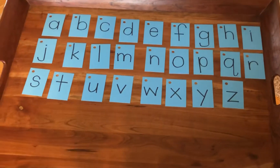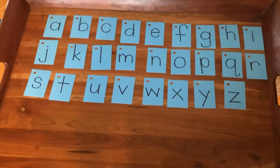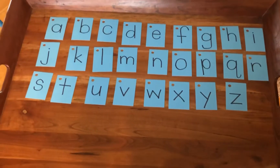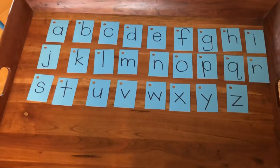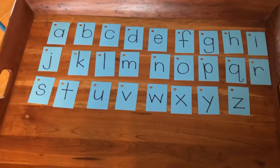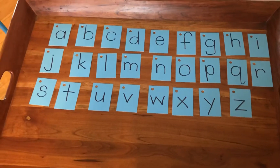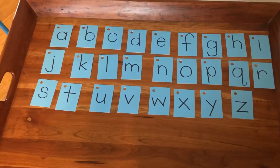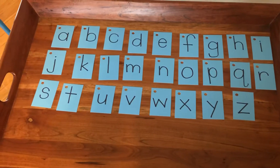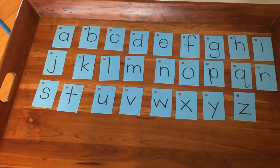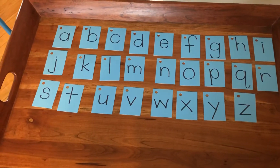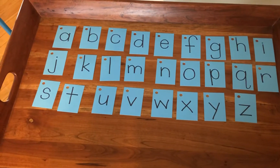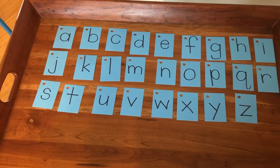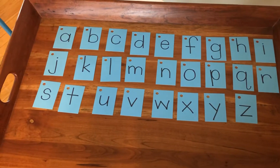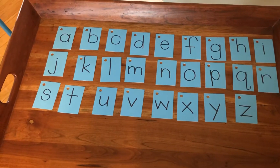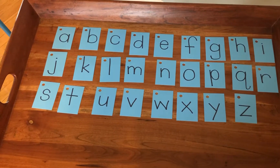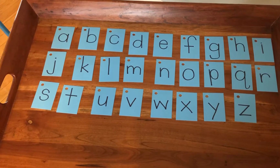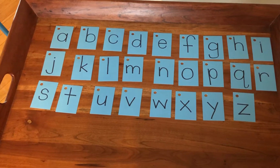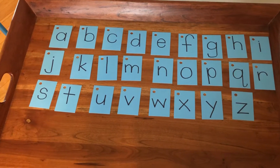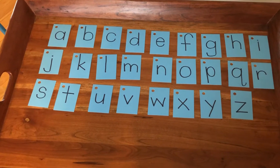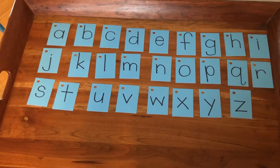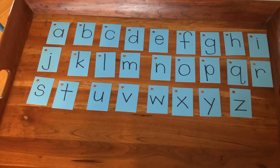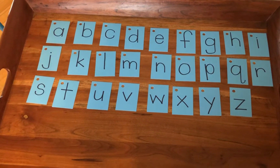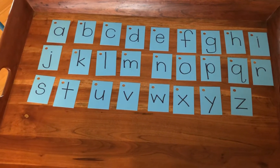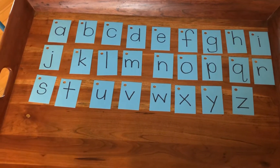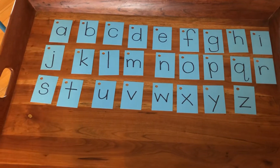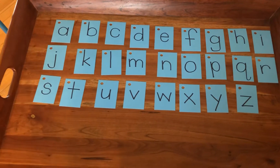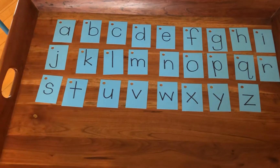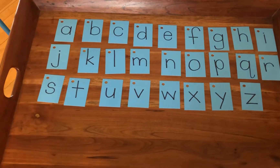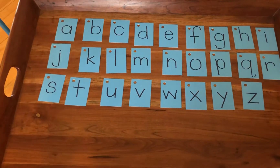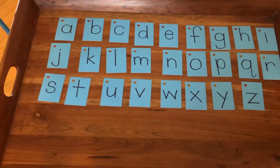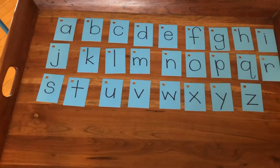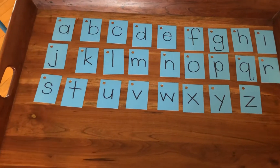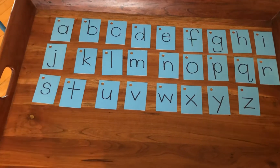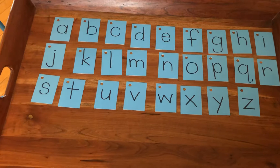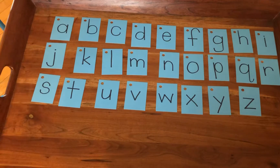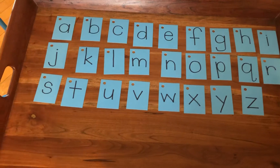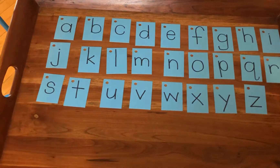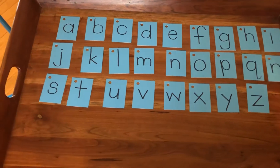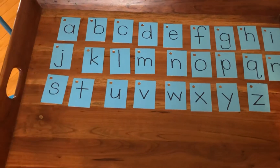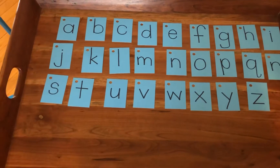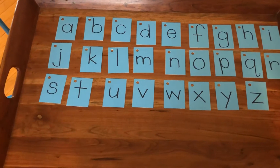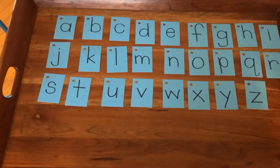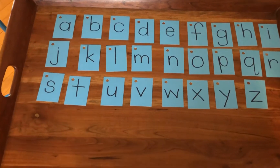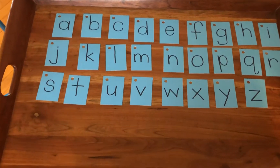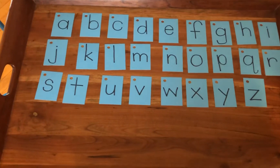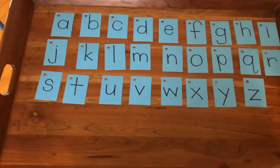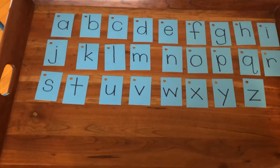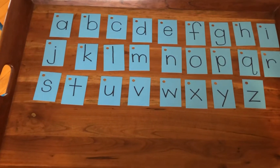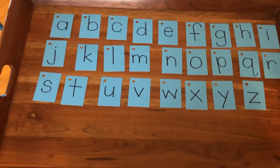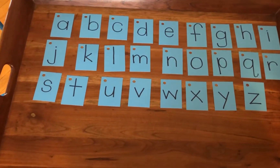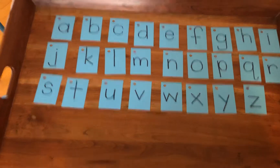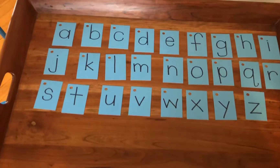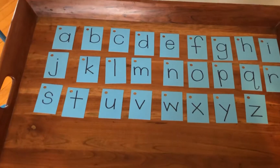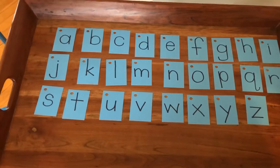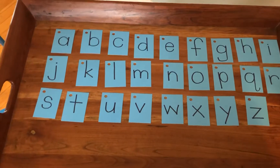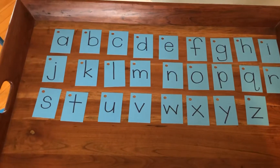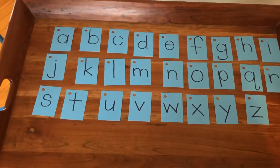Boys and girls, hopefully your letters are laid out like this as well. If you're not able to find your